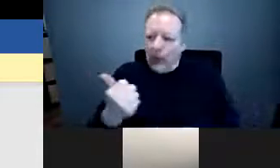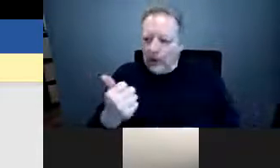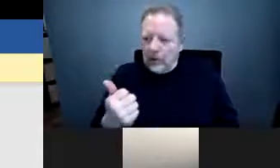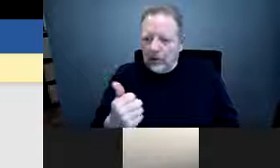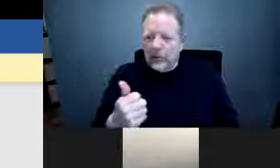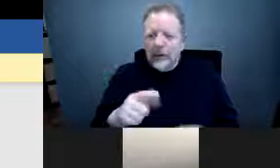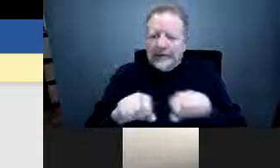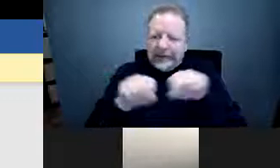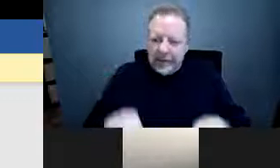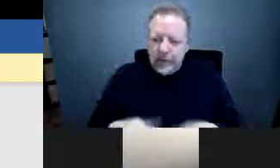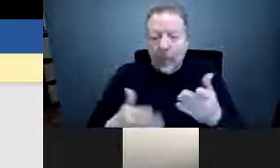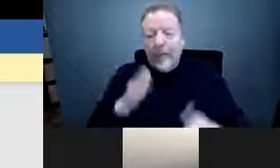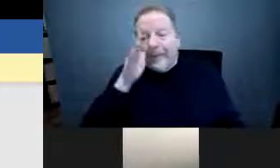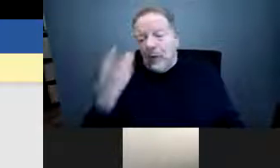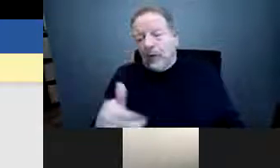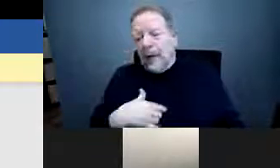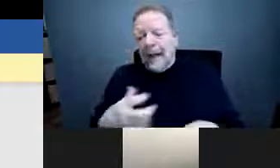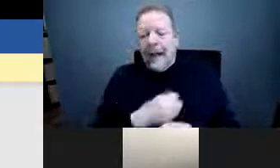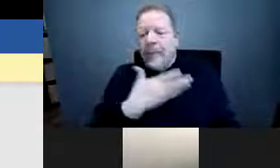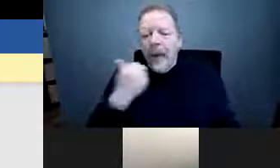future, we can get a better update on that.